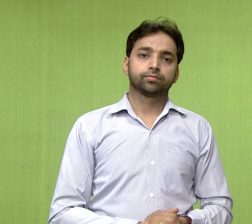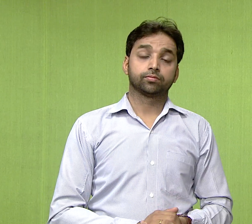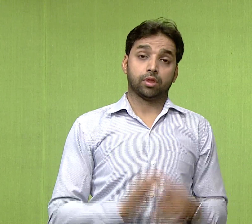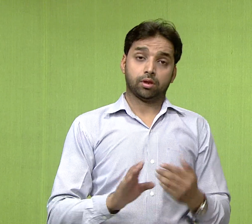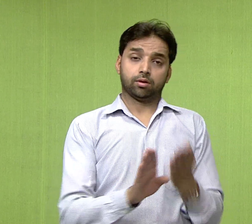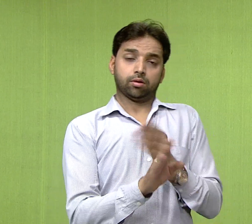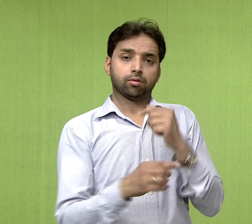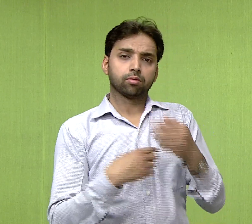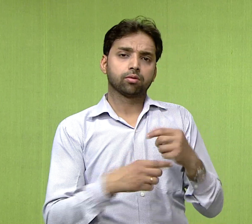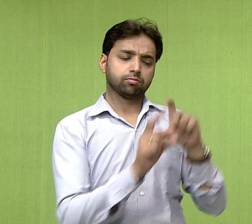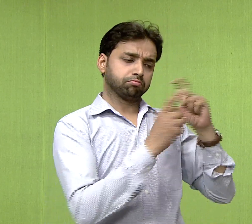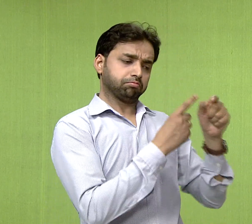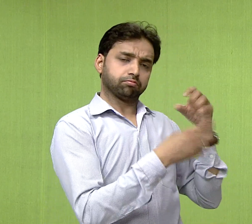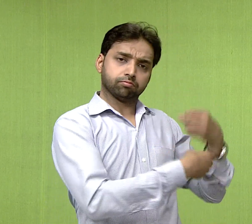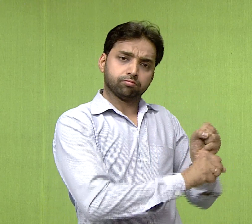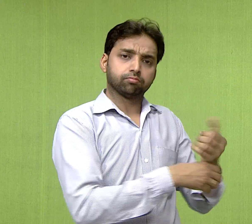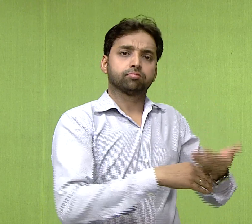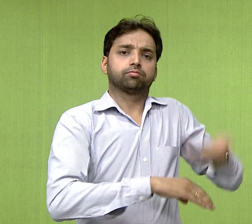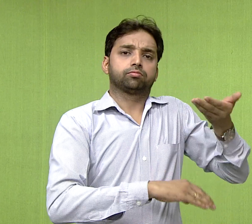it becomes culture.